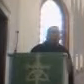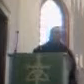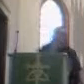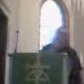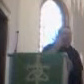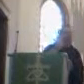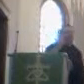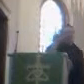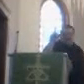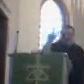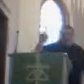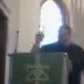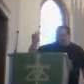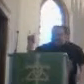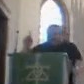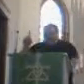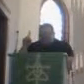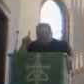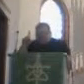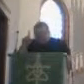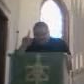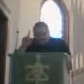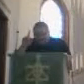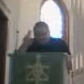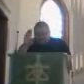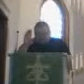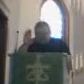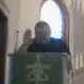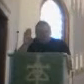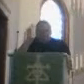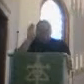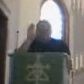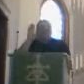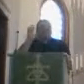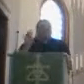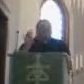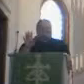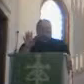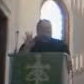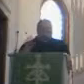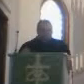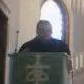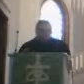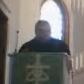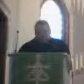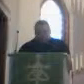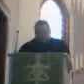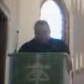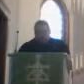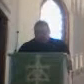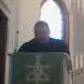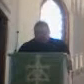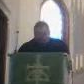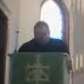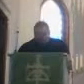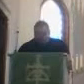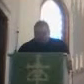The truth is, Elijah, I reserve 7,000 in Israel, all whose knees